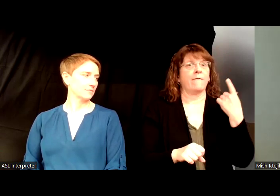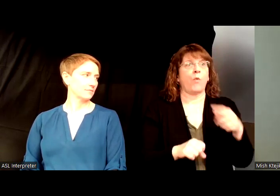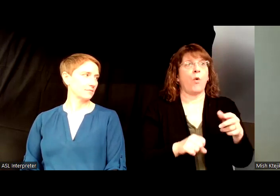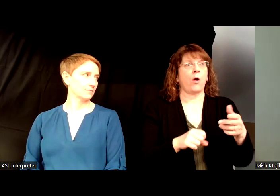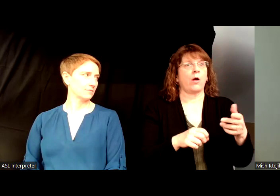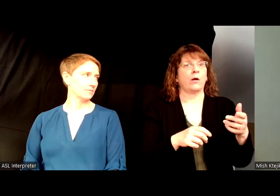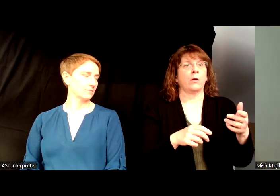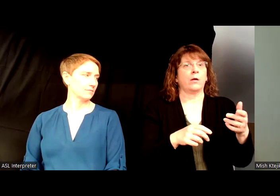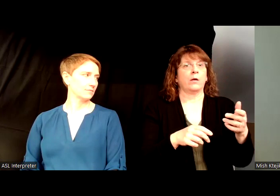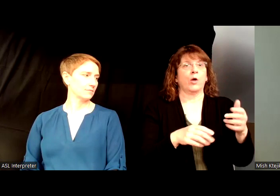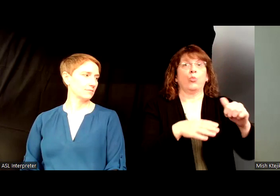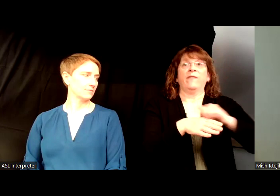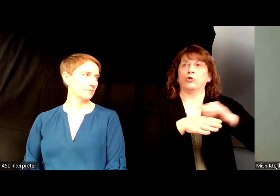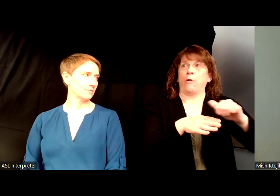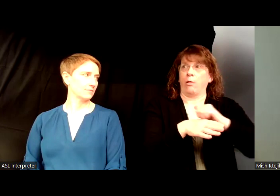they practice?